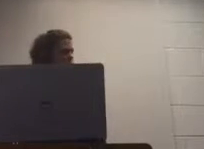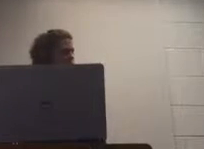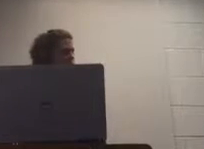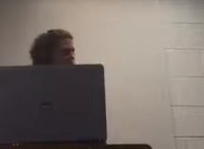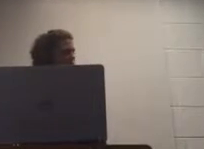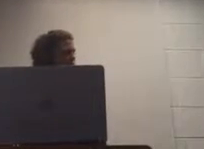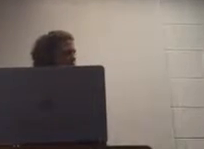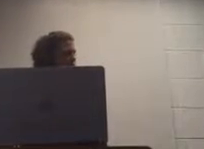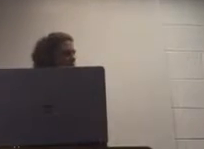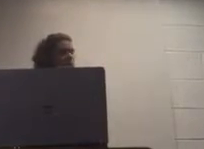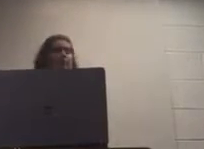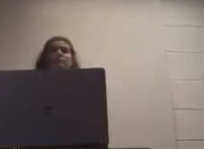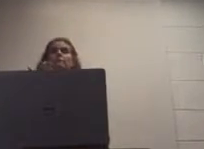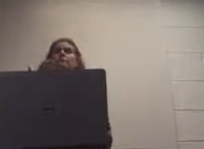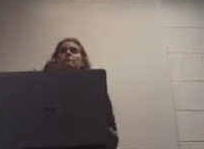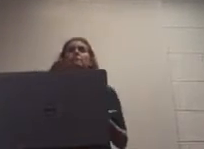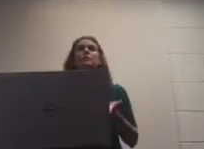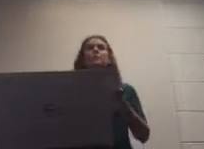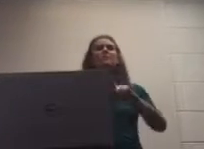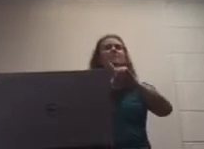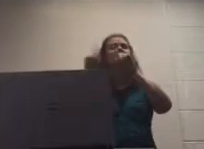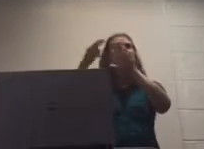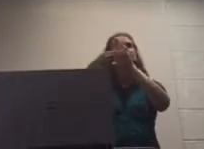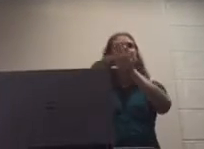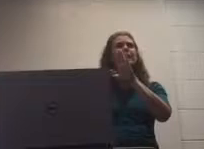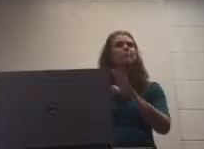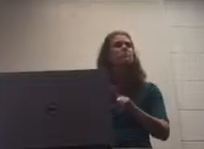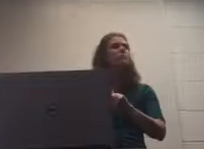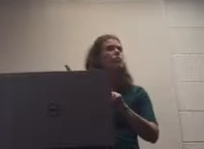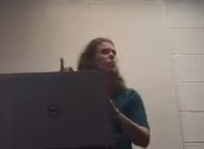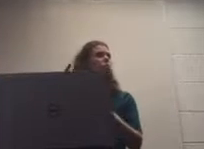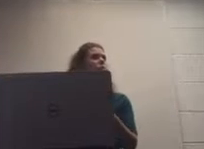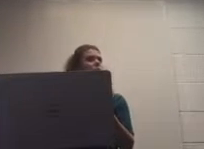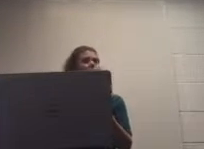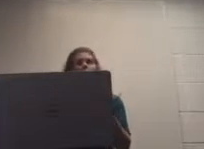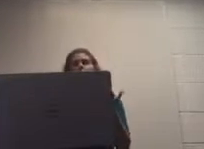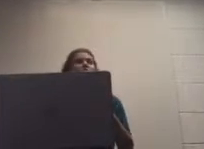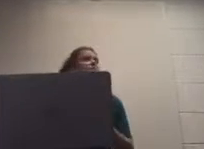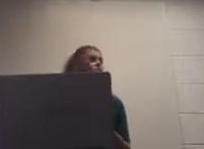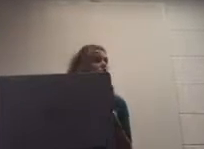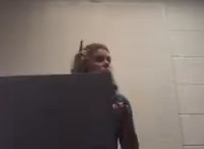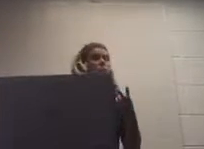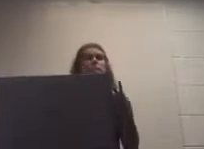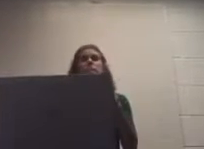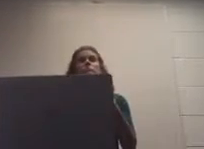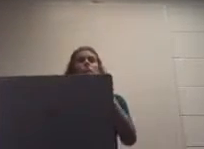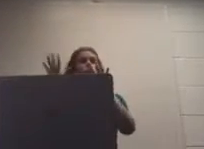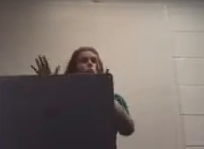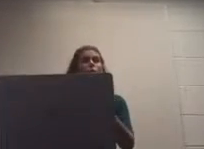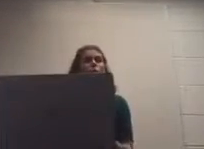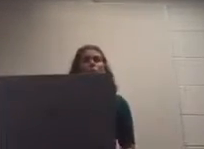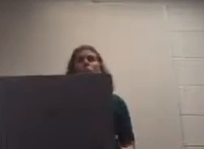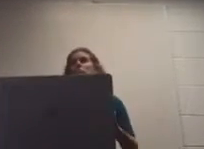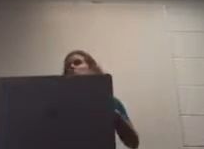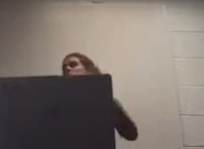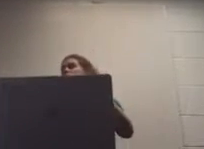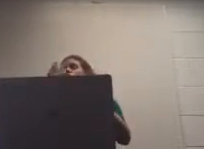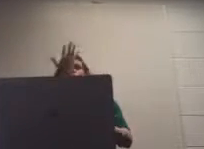And most often their communication or their vocabulary may be more complex than we may even